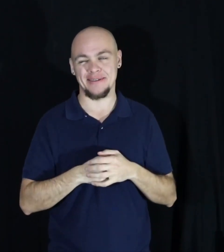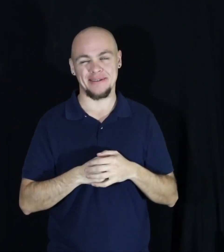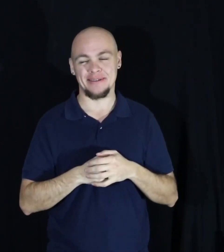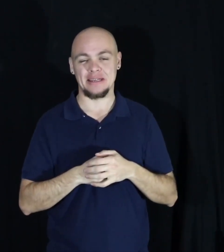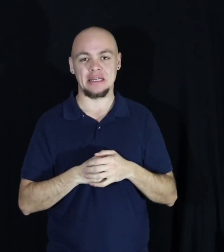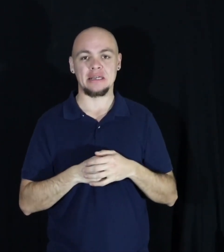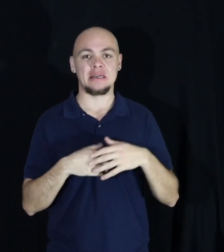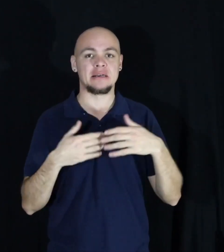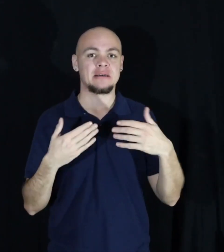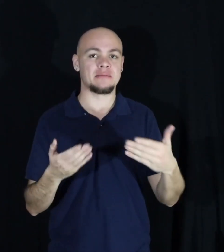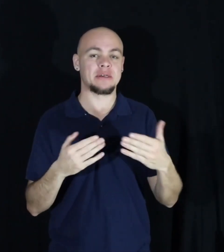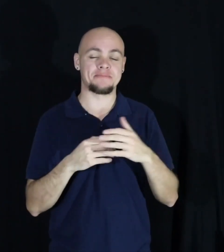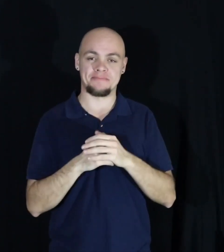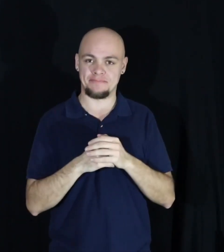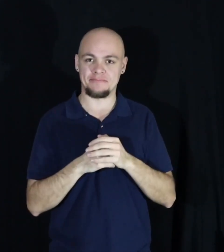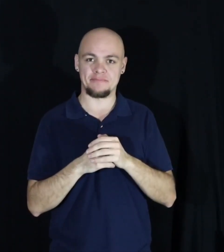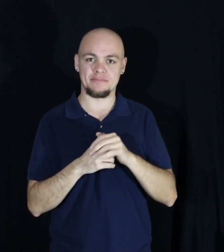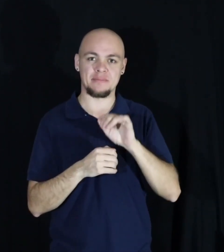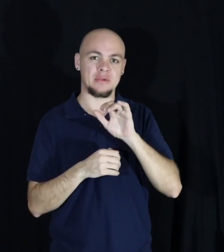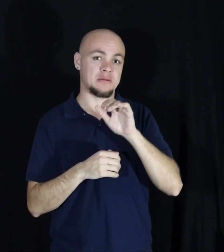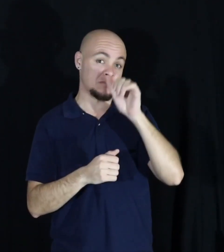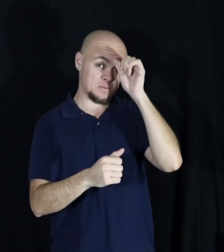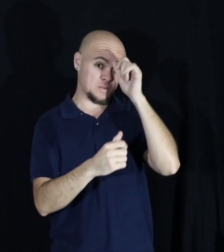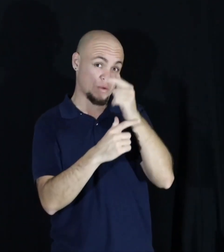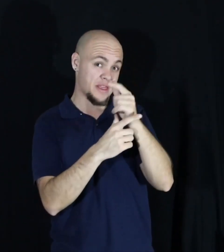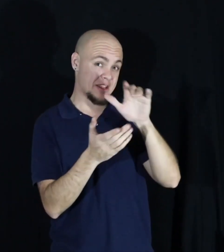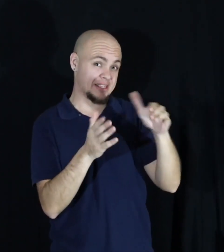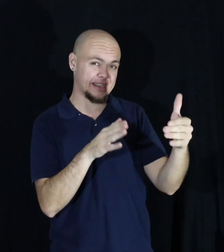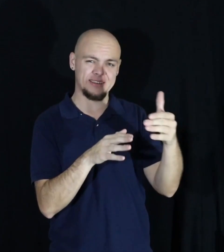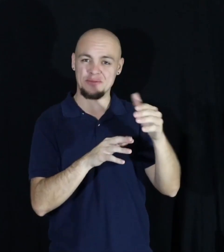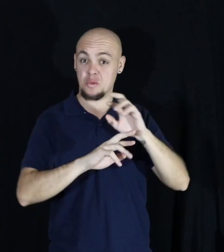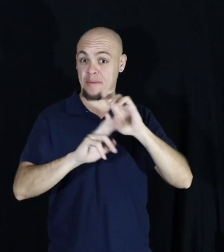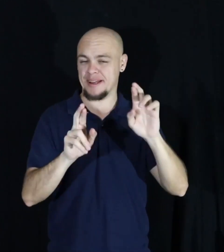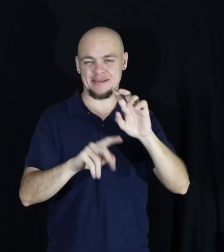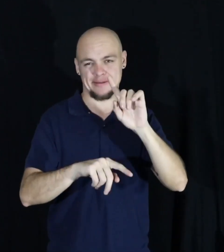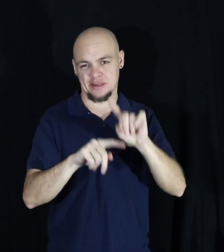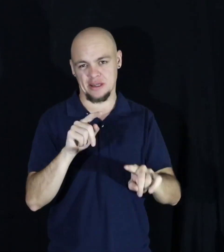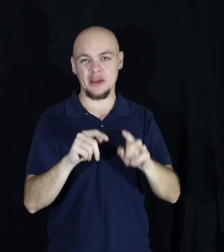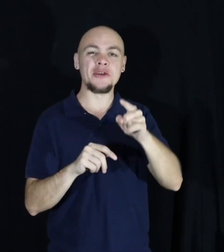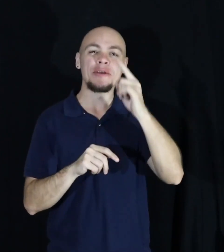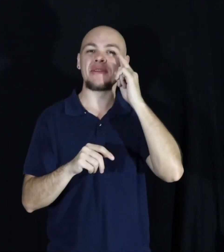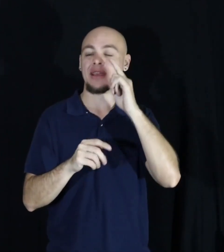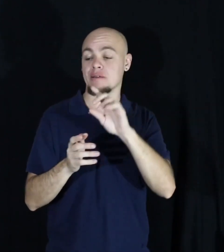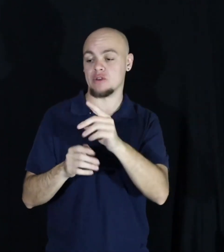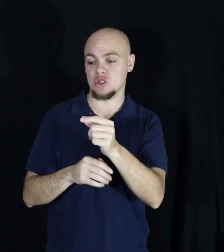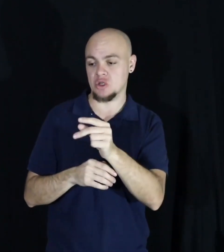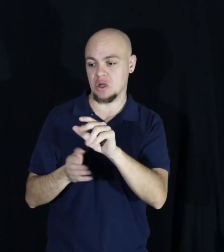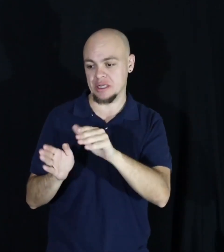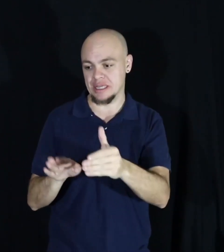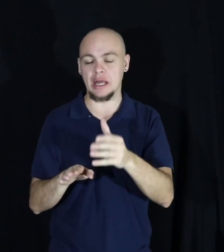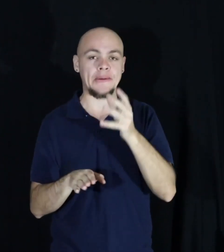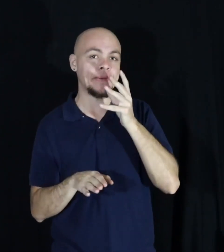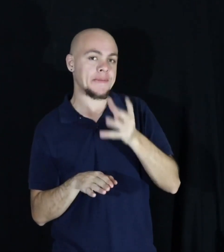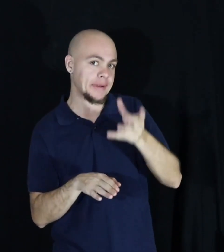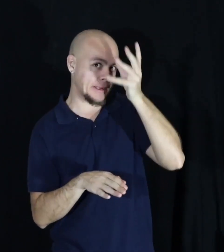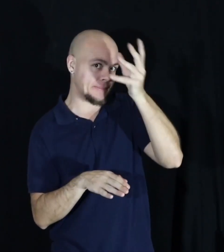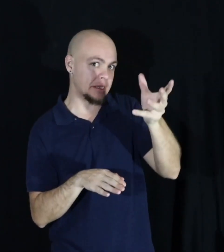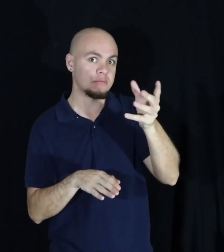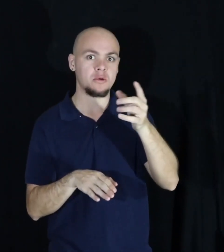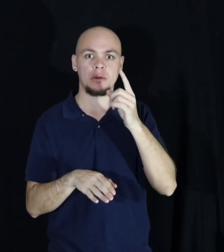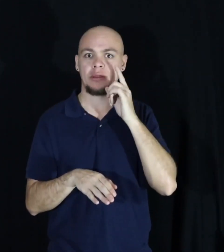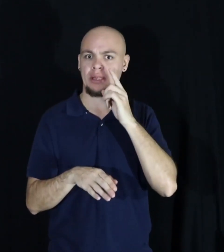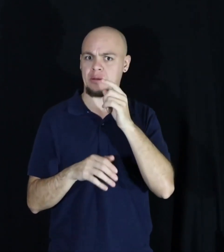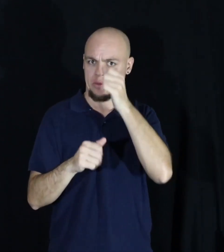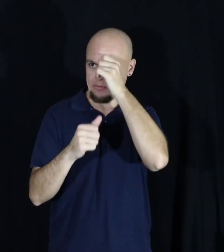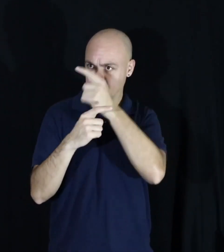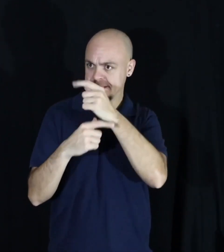But nothing will ever prepare you for the death of your brother. You know, you think about what it'll be like when a dog dies or a grandparent, but you don't think about what it'll be like when a